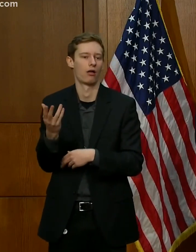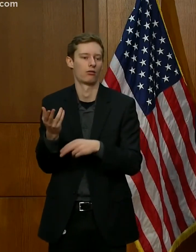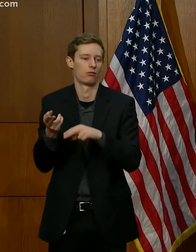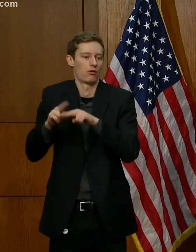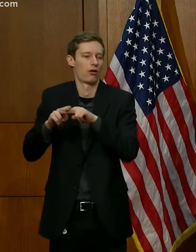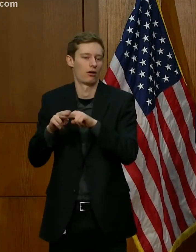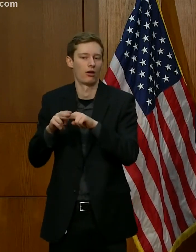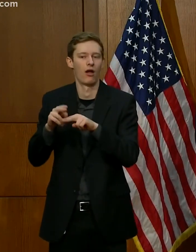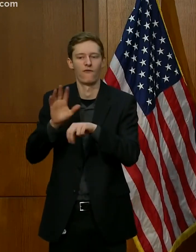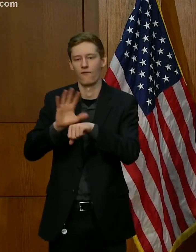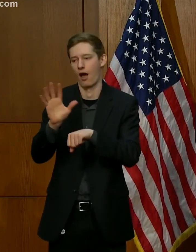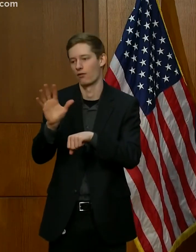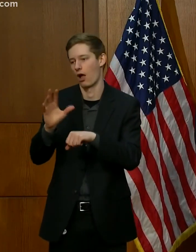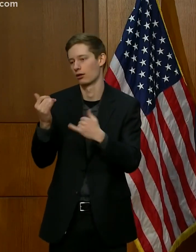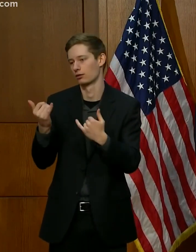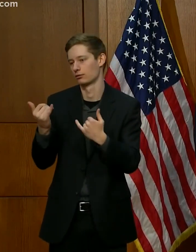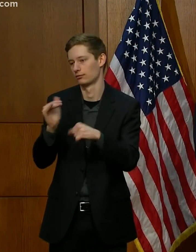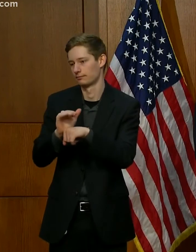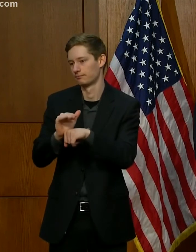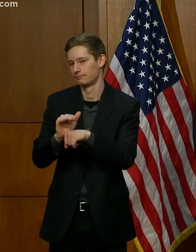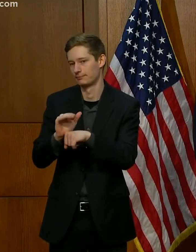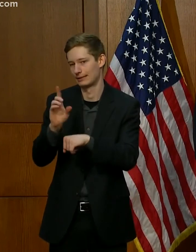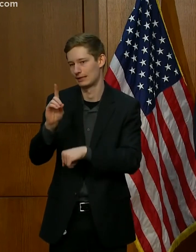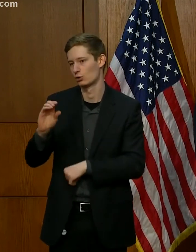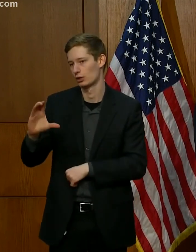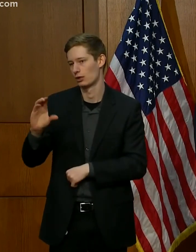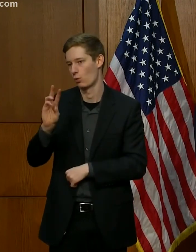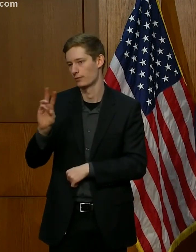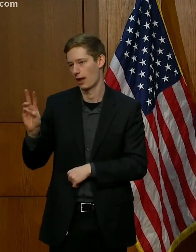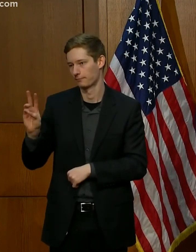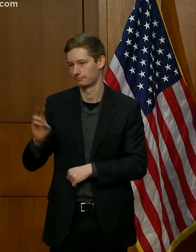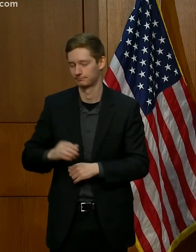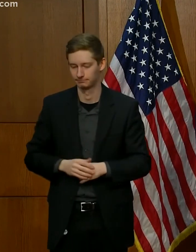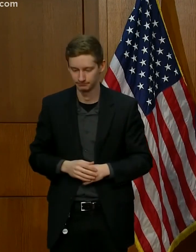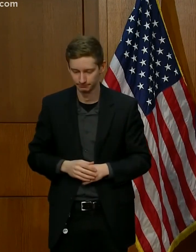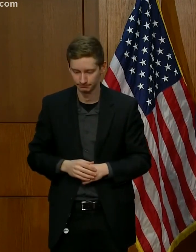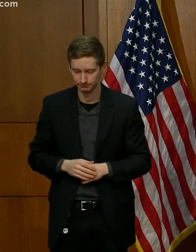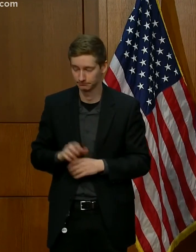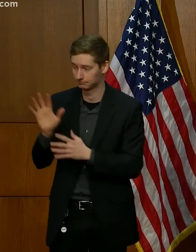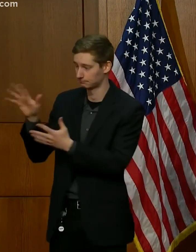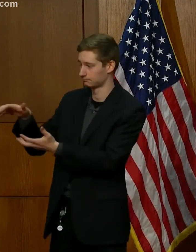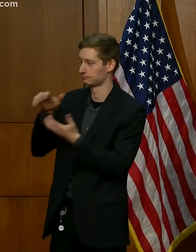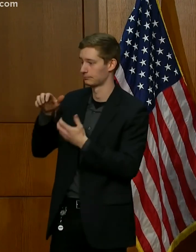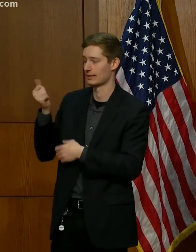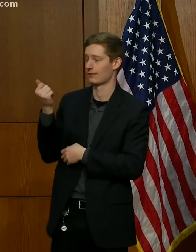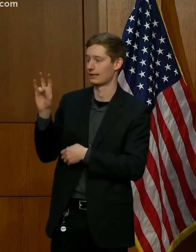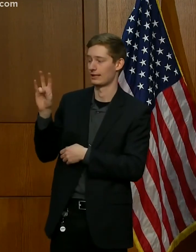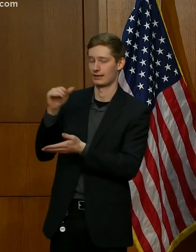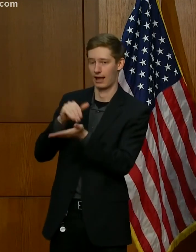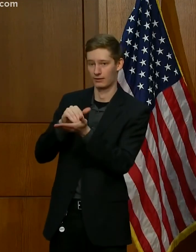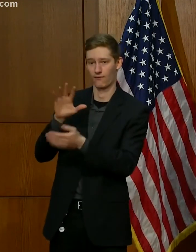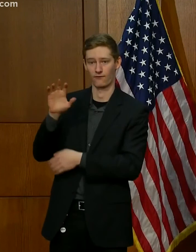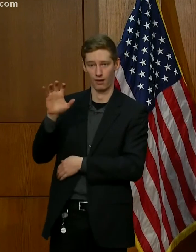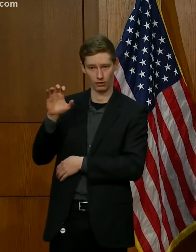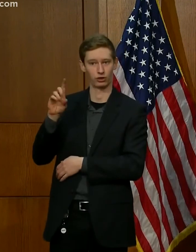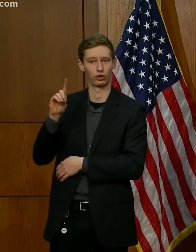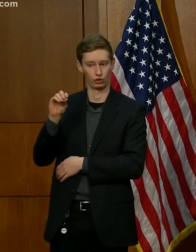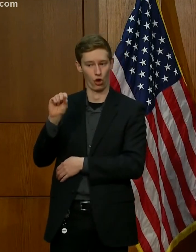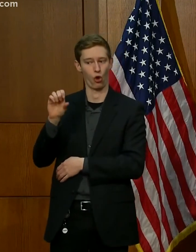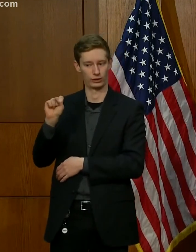the DOC website. We've received a total of 17,500 doses. and